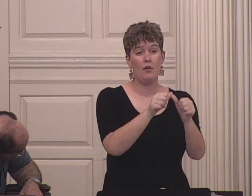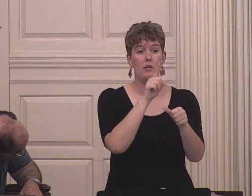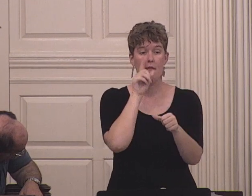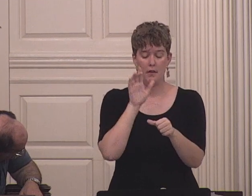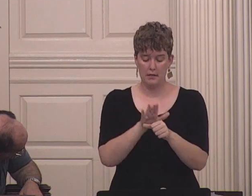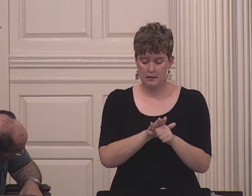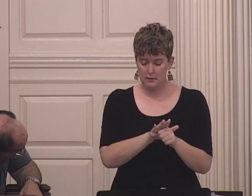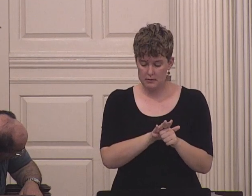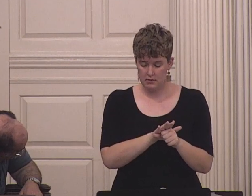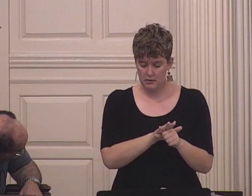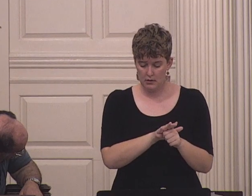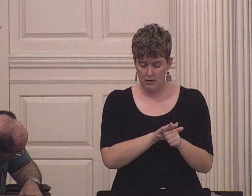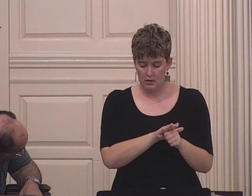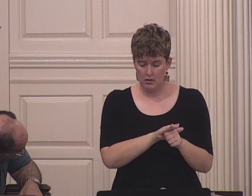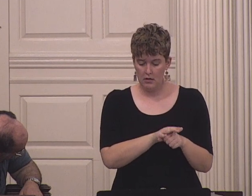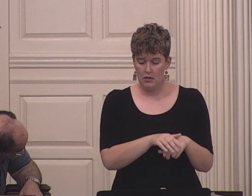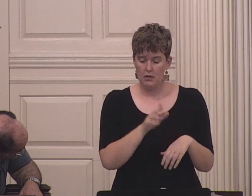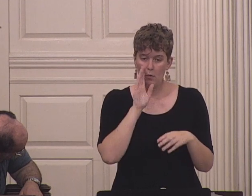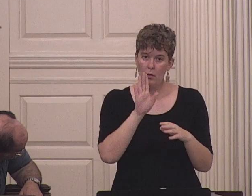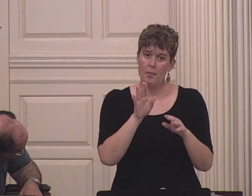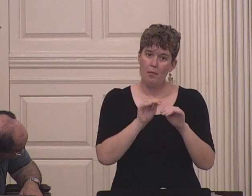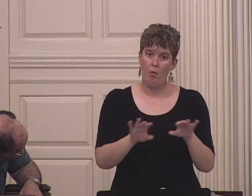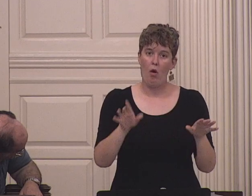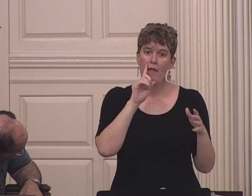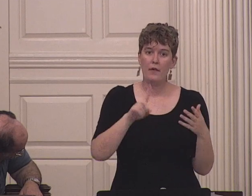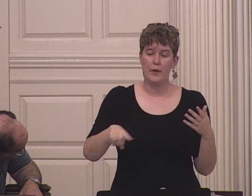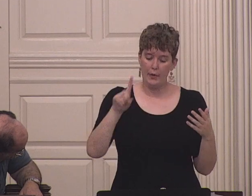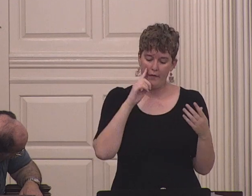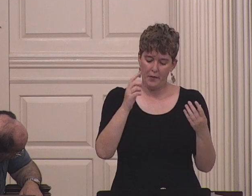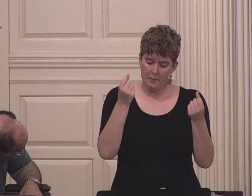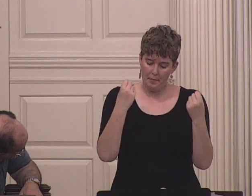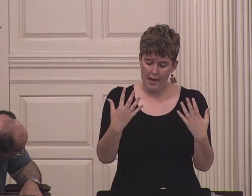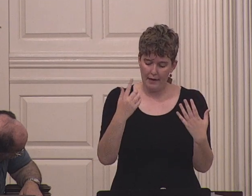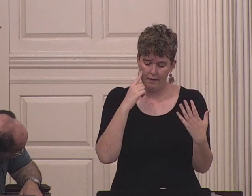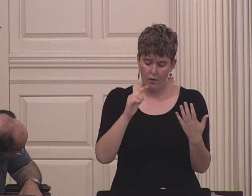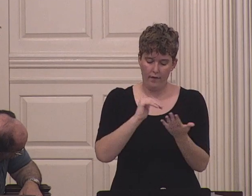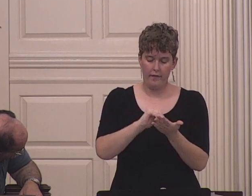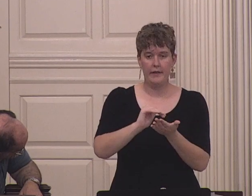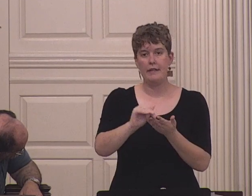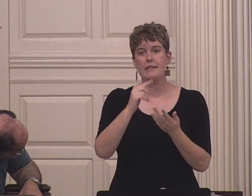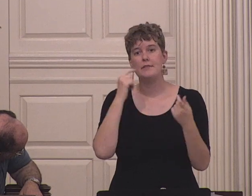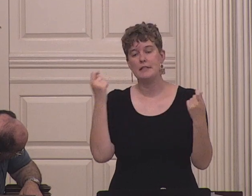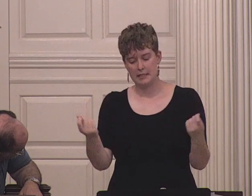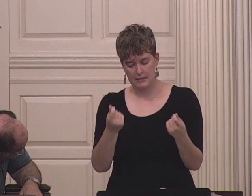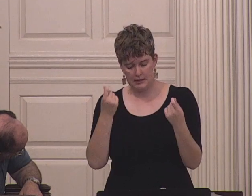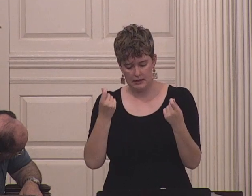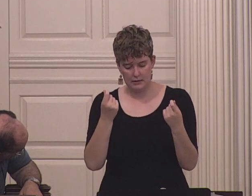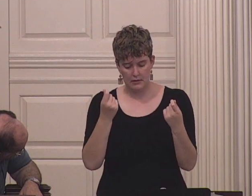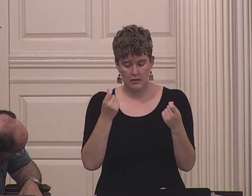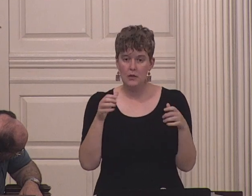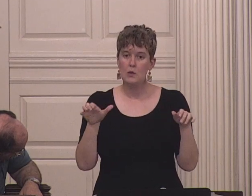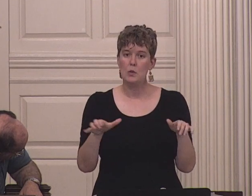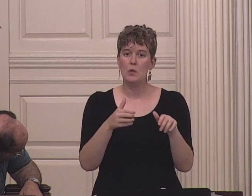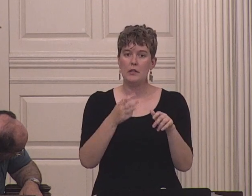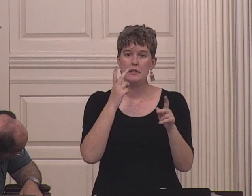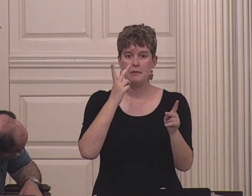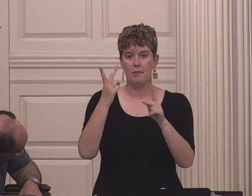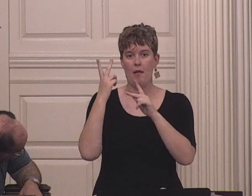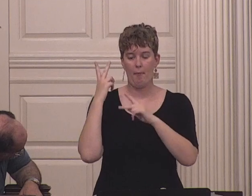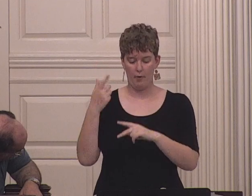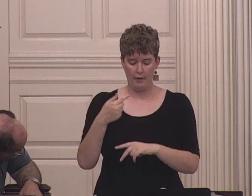eternal covenant, which will be poured out for you and for many for the forgiveness of sins. Do this in memory of